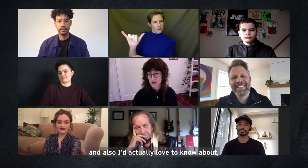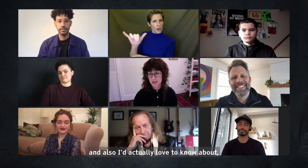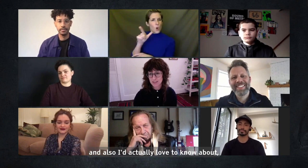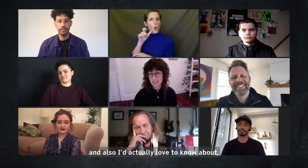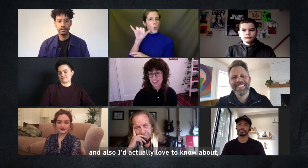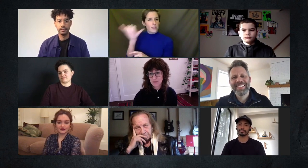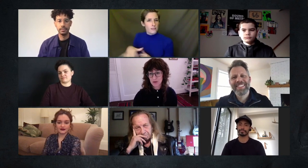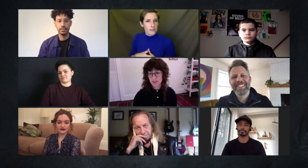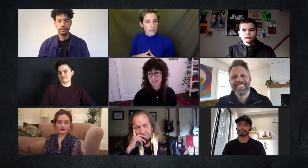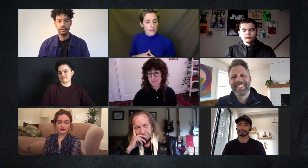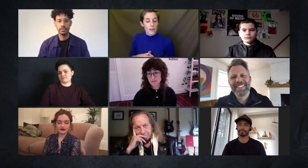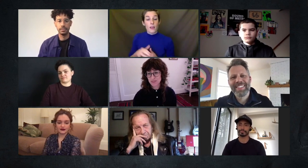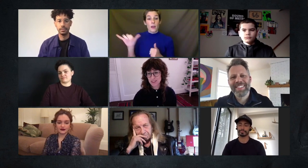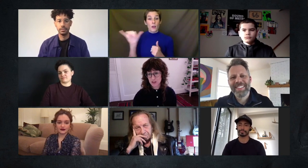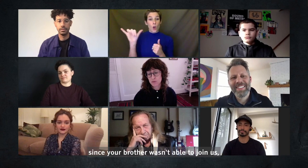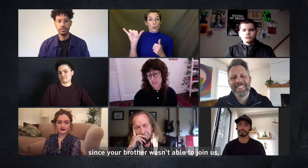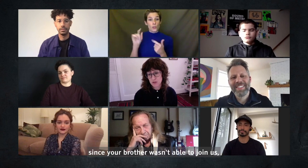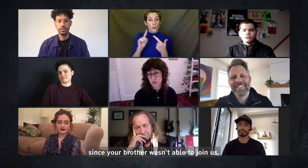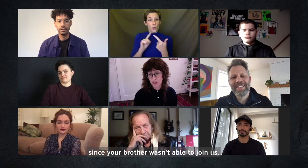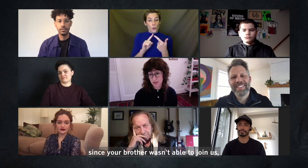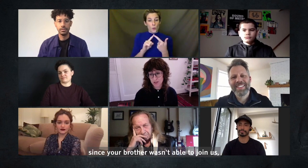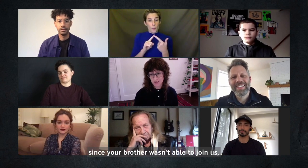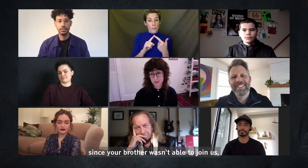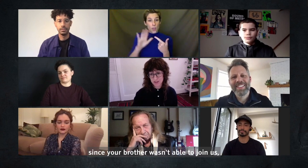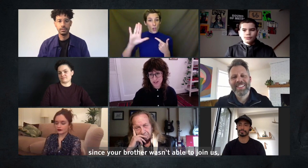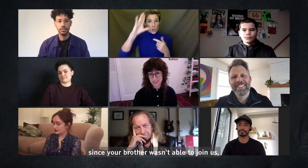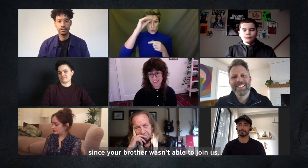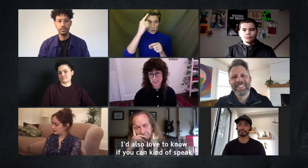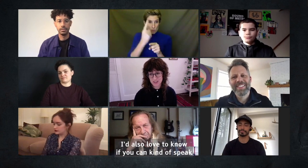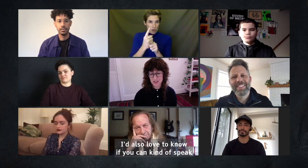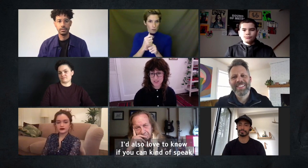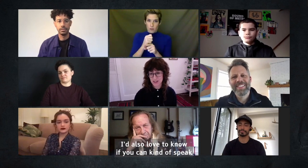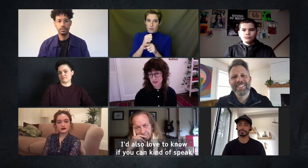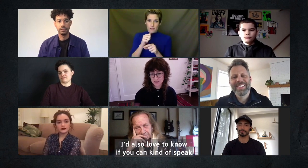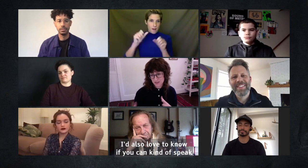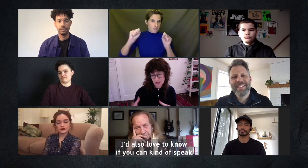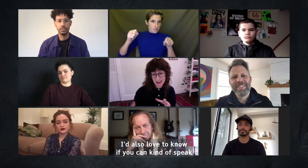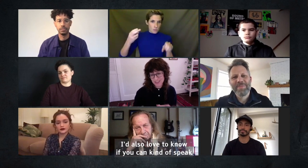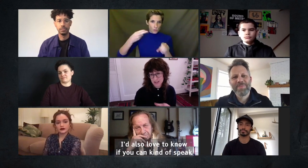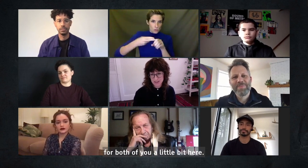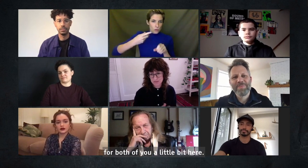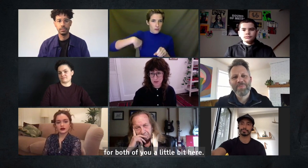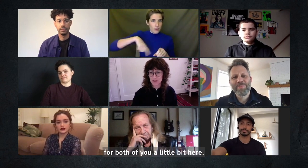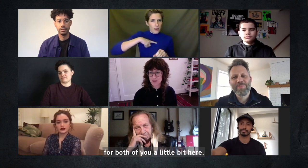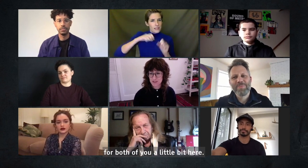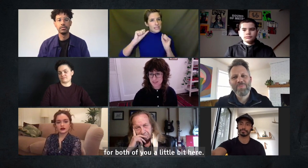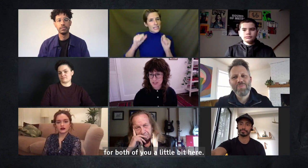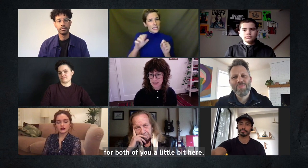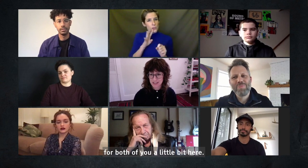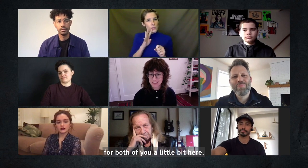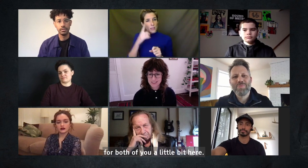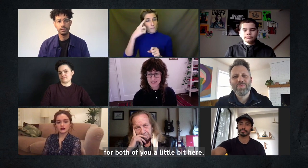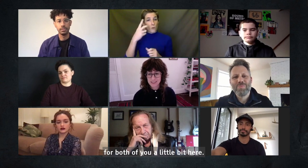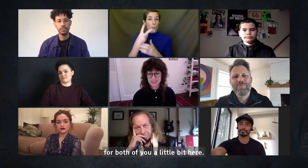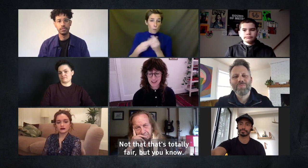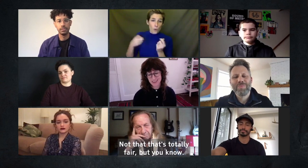love to know about both your, since your brother wasn't able to join us, I'd also love to know if you can kind of speak for both of you a little bit